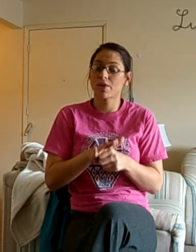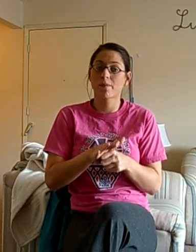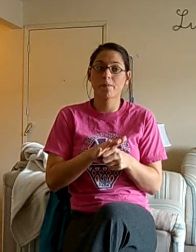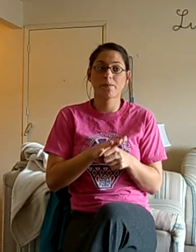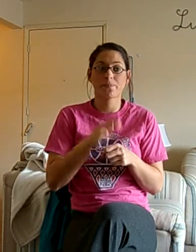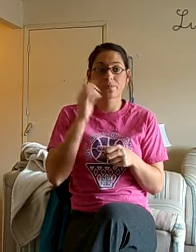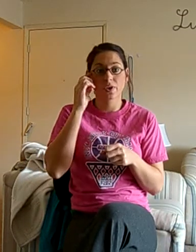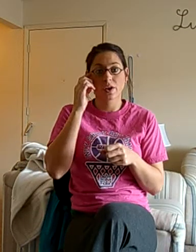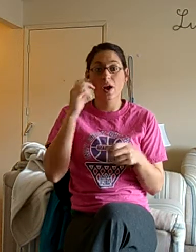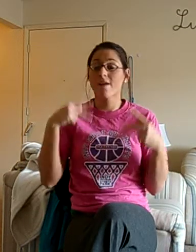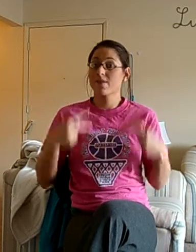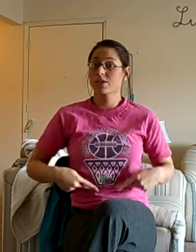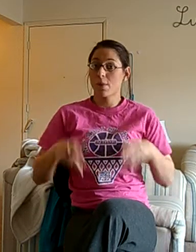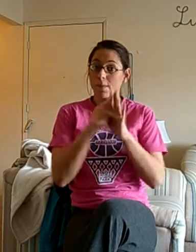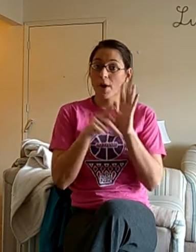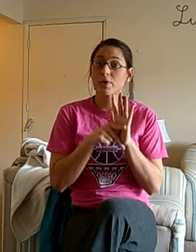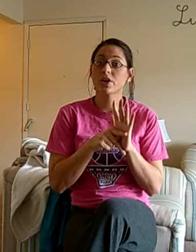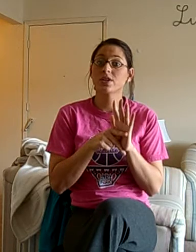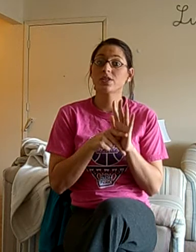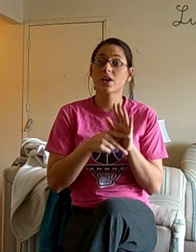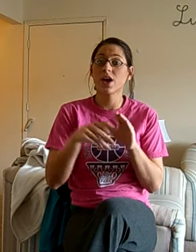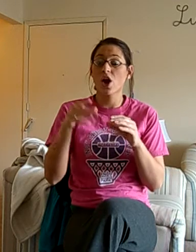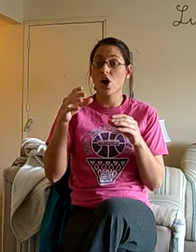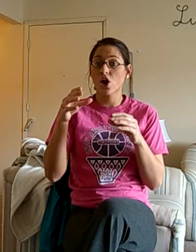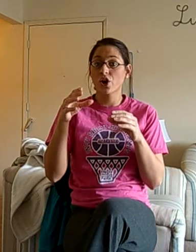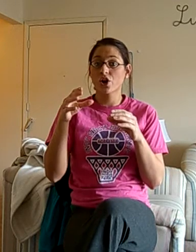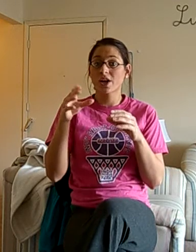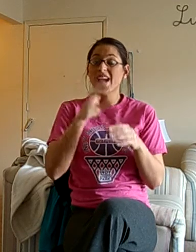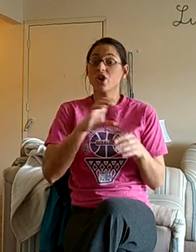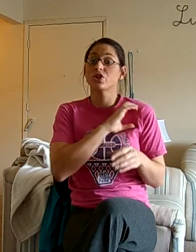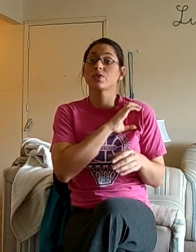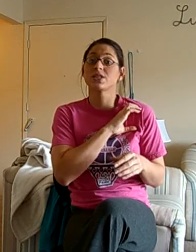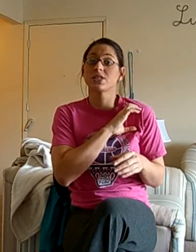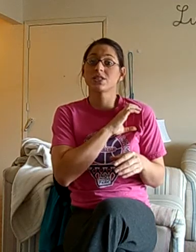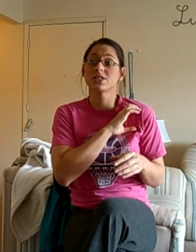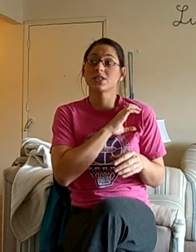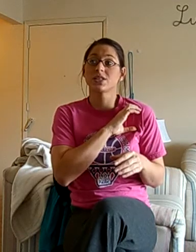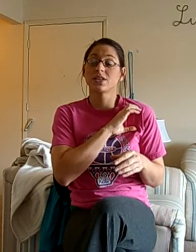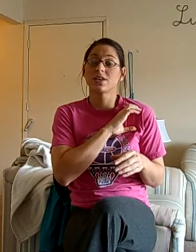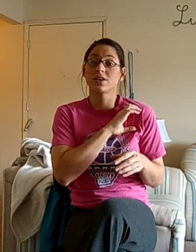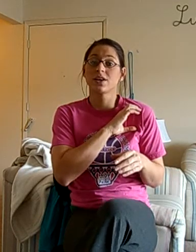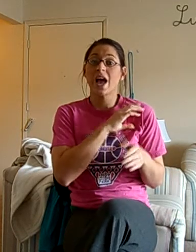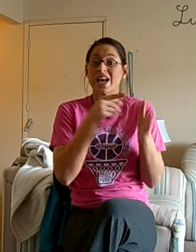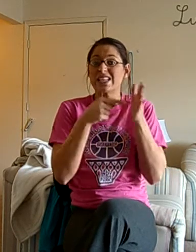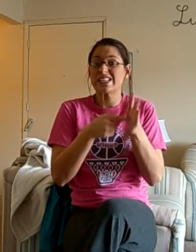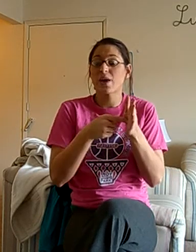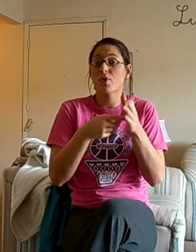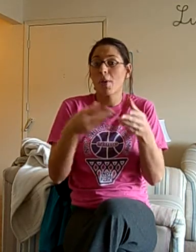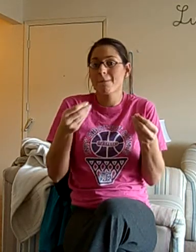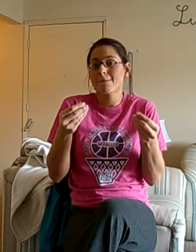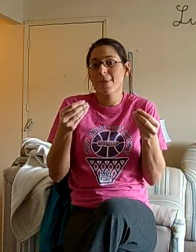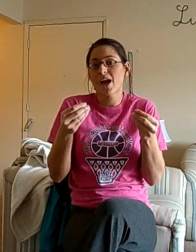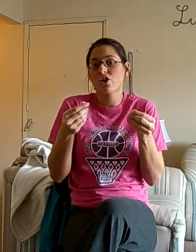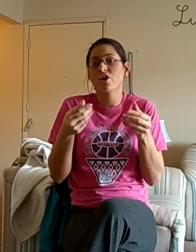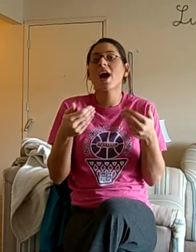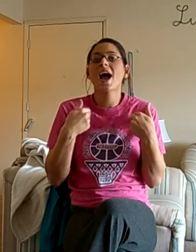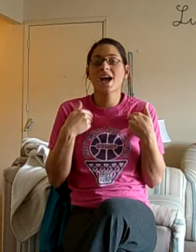Now, physical properties are characteristics that a sample of matter exhibits without any change in its